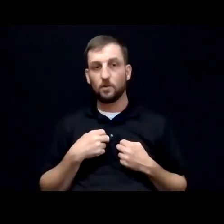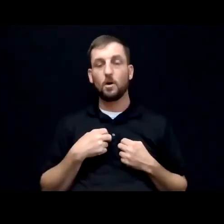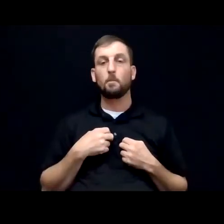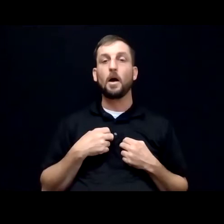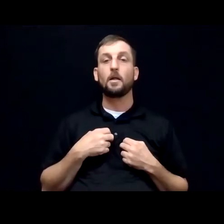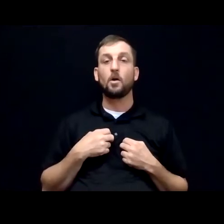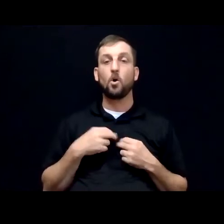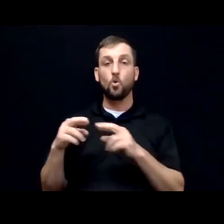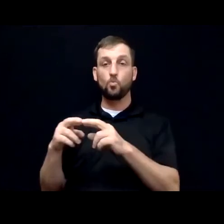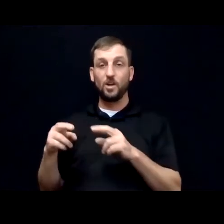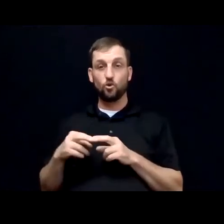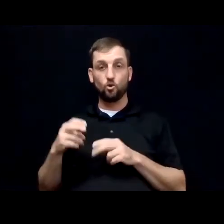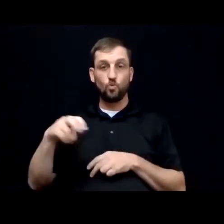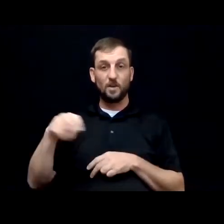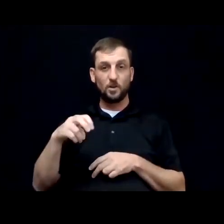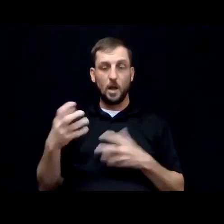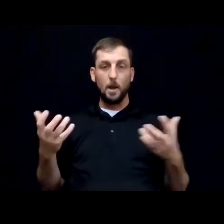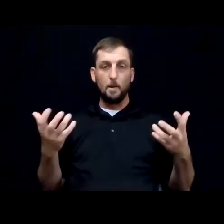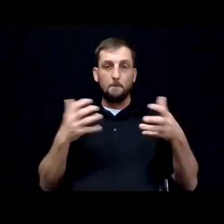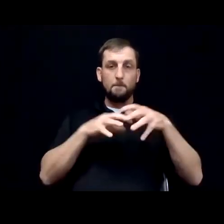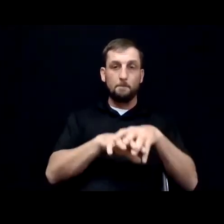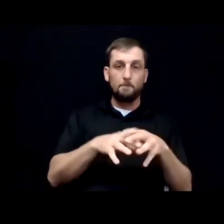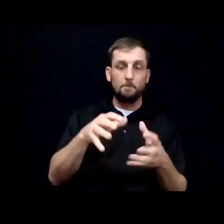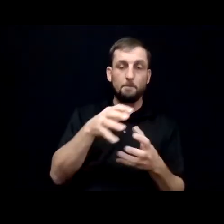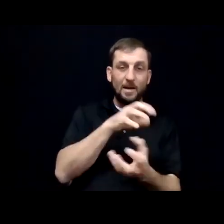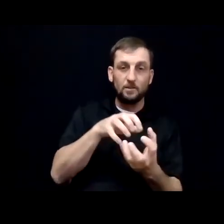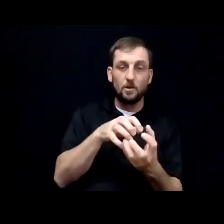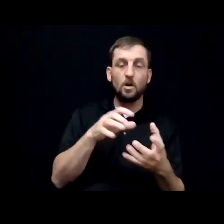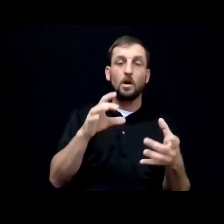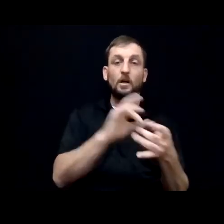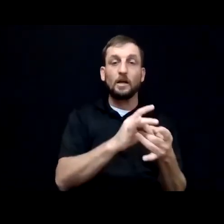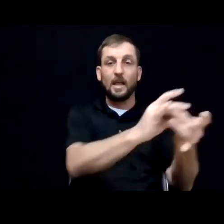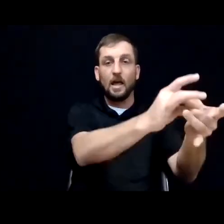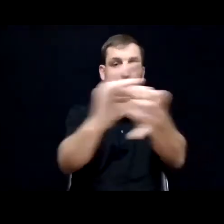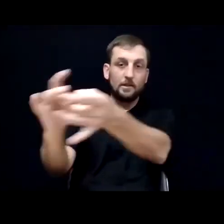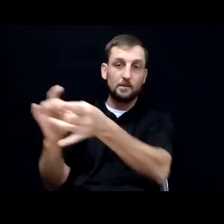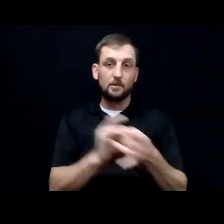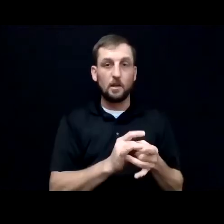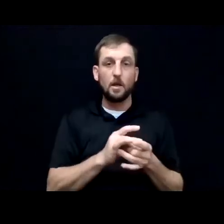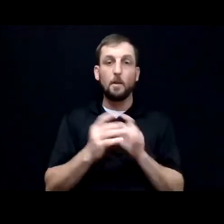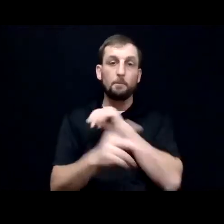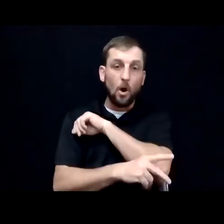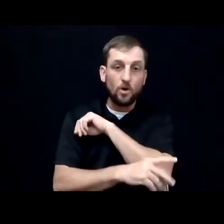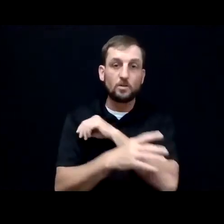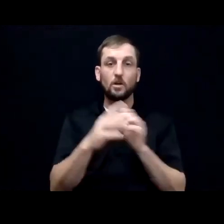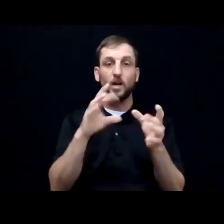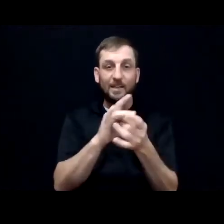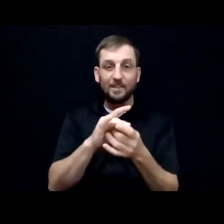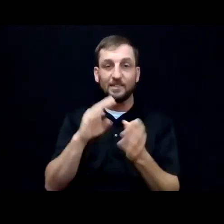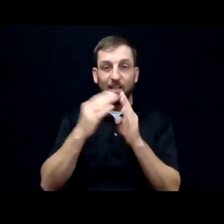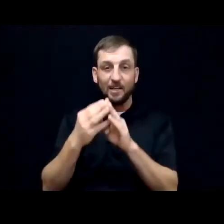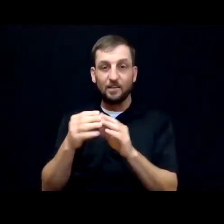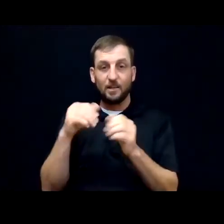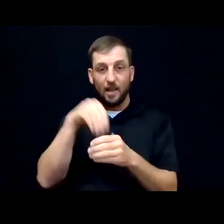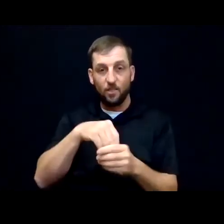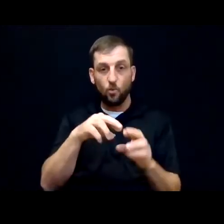regional transportation element connecting parishes and cities together within our region. And so that's the next big thing that we're hoping to work